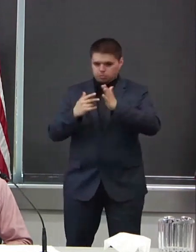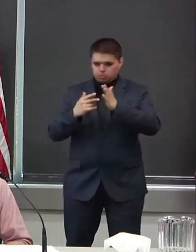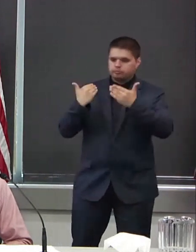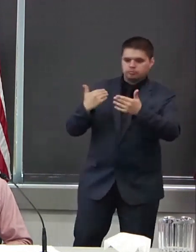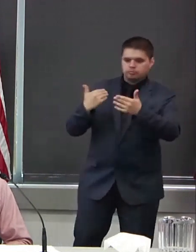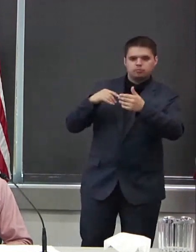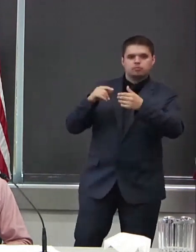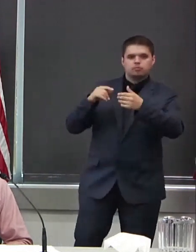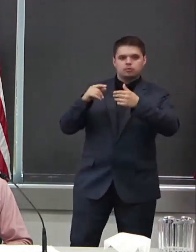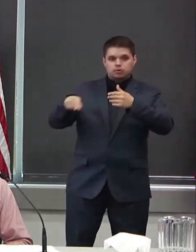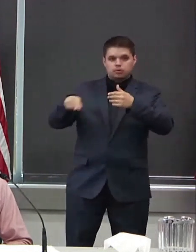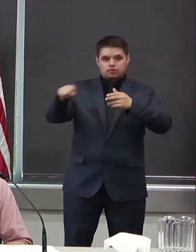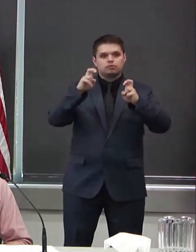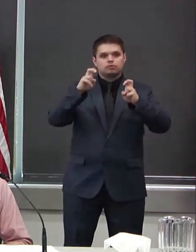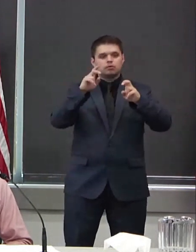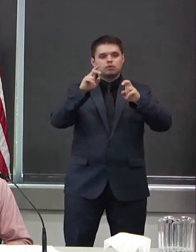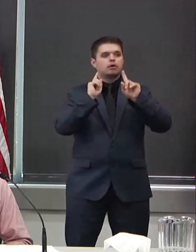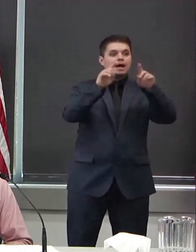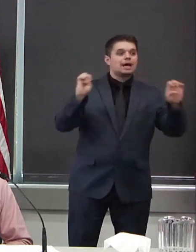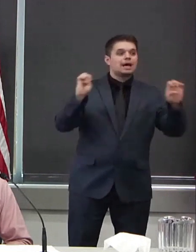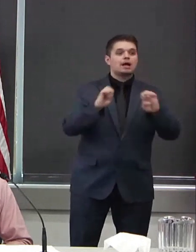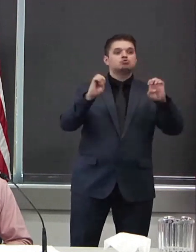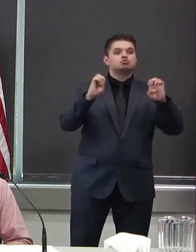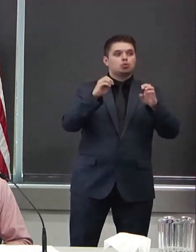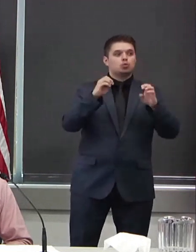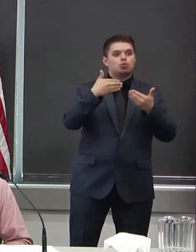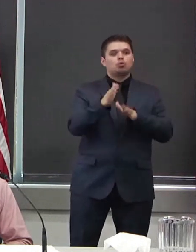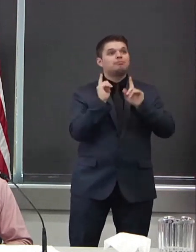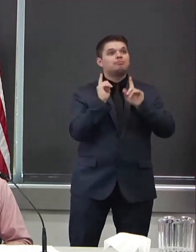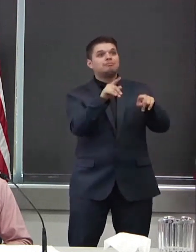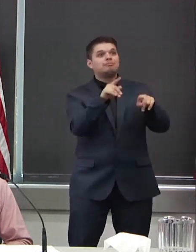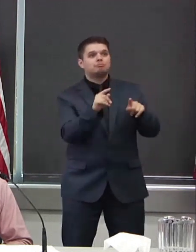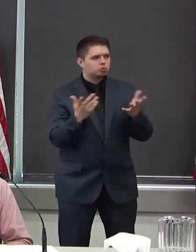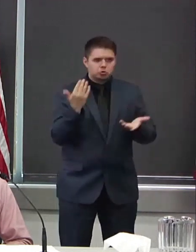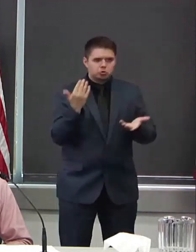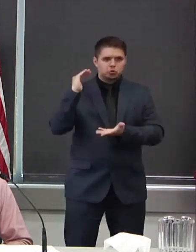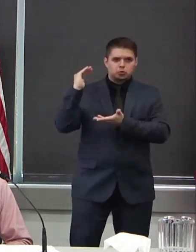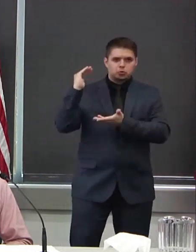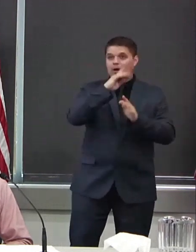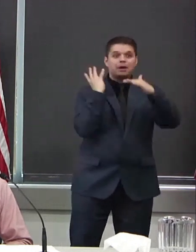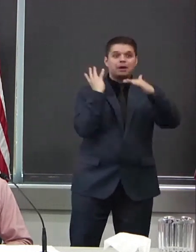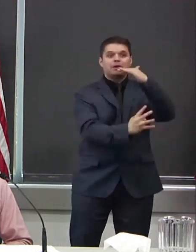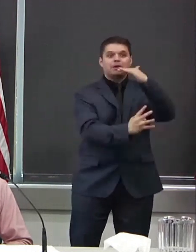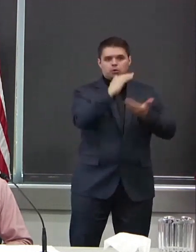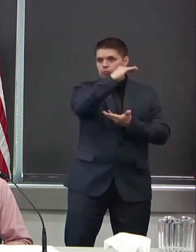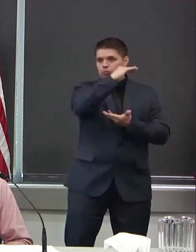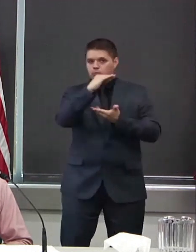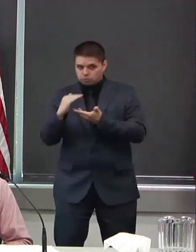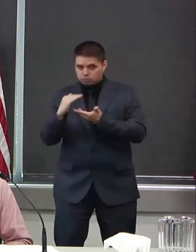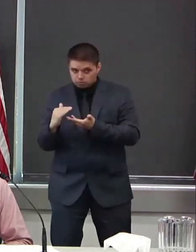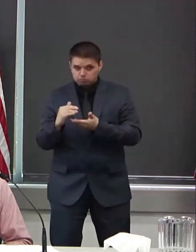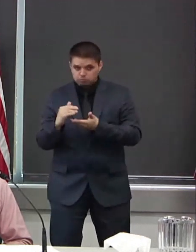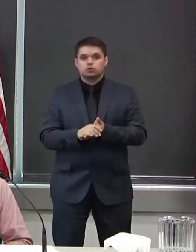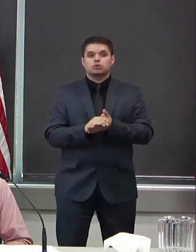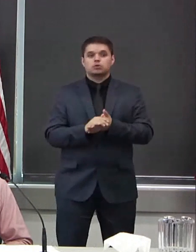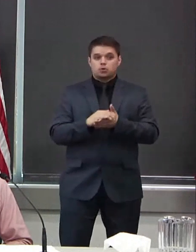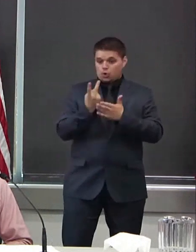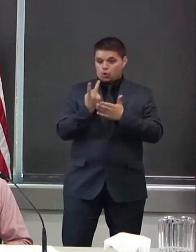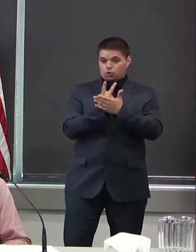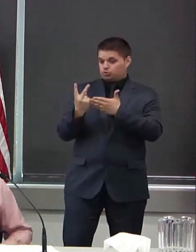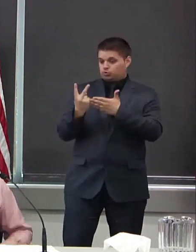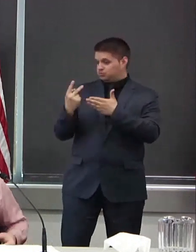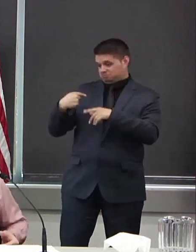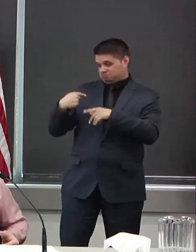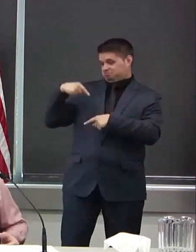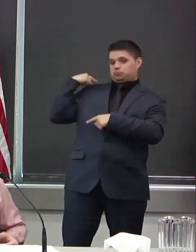rooms with symptoms of COVID-19. We looked for a 2-week period of declining hospital admissions, indicating that